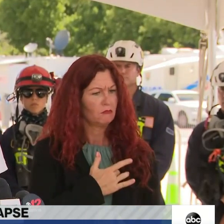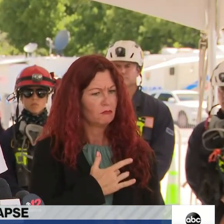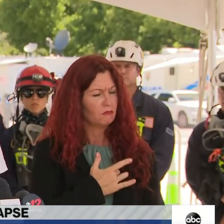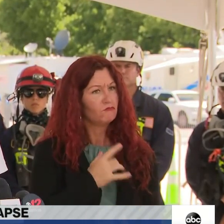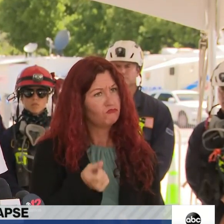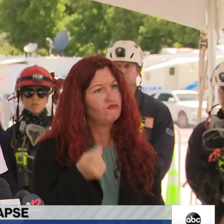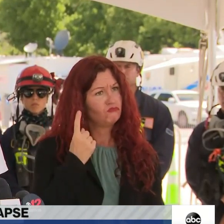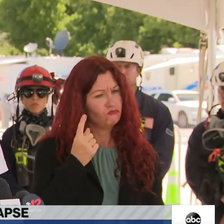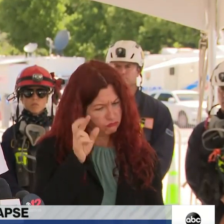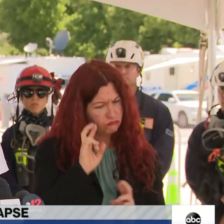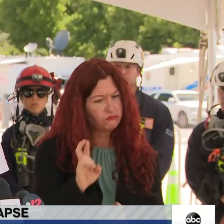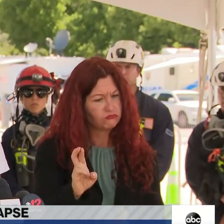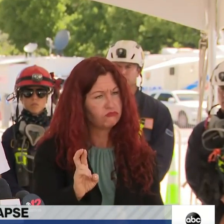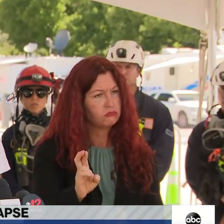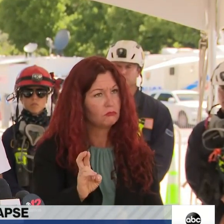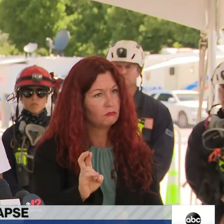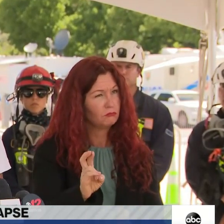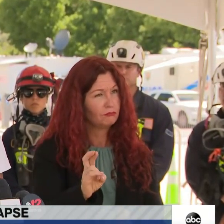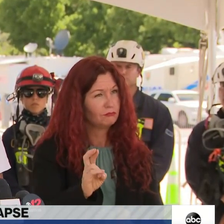I want to also note that